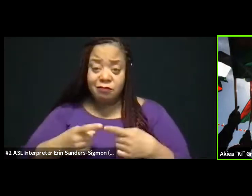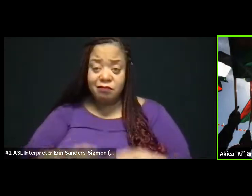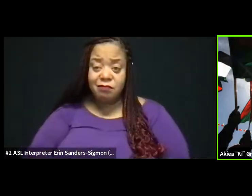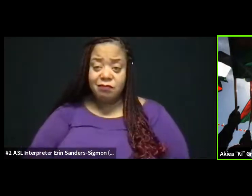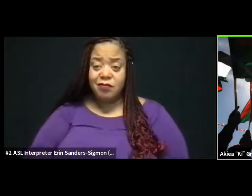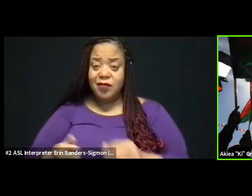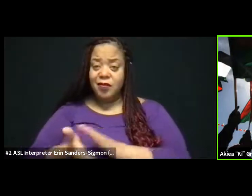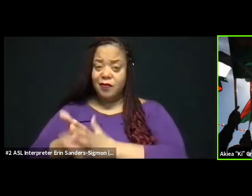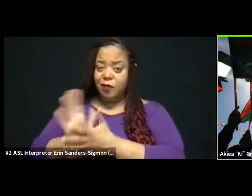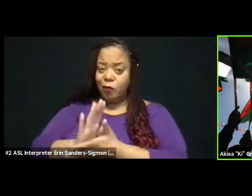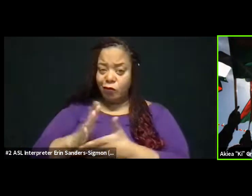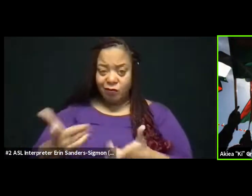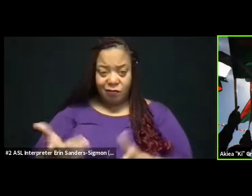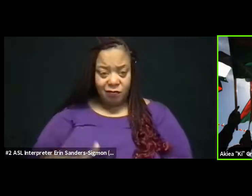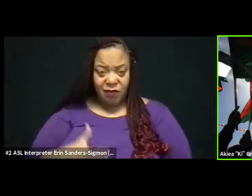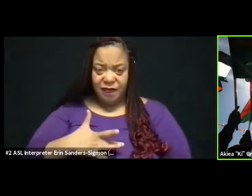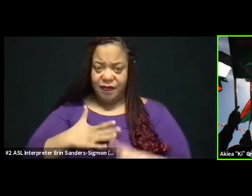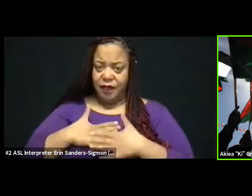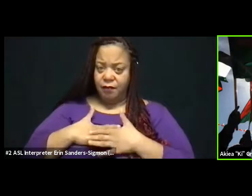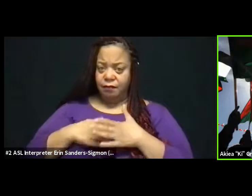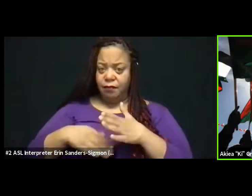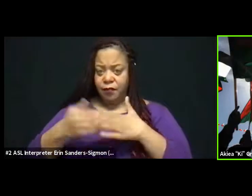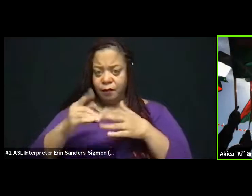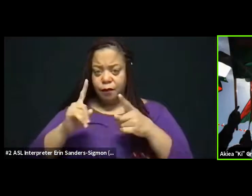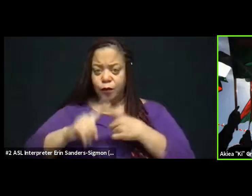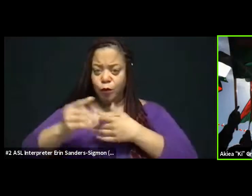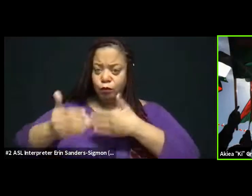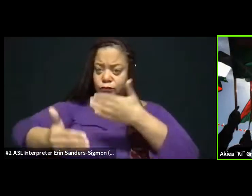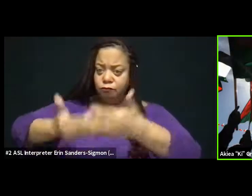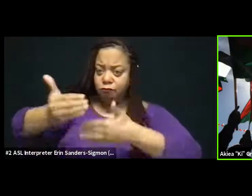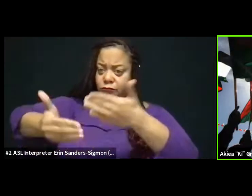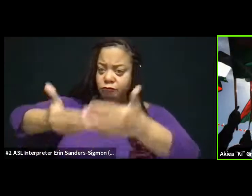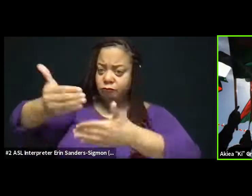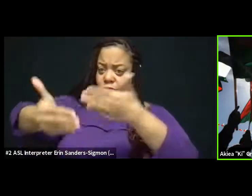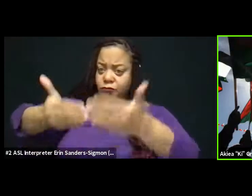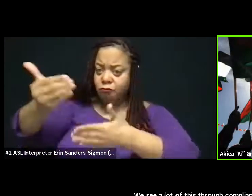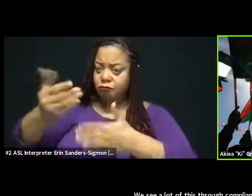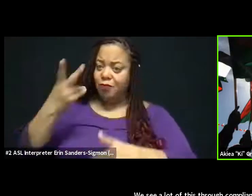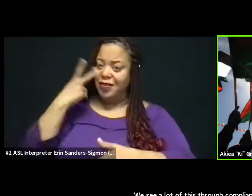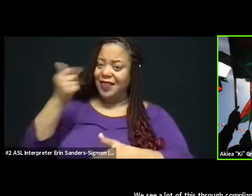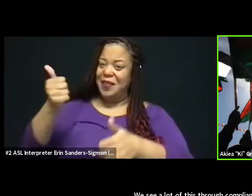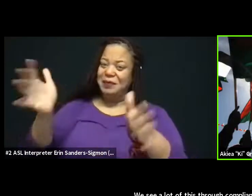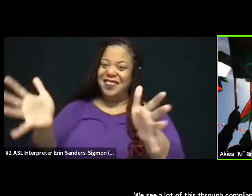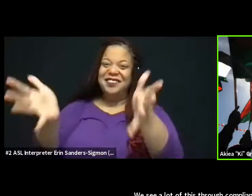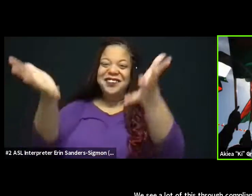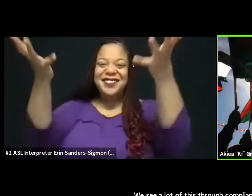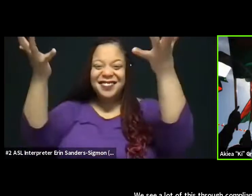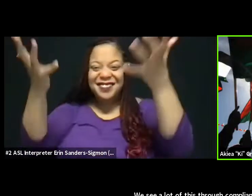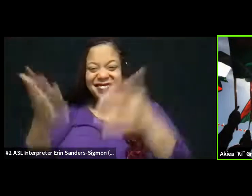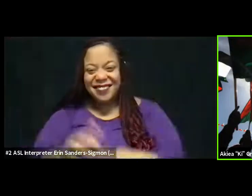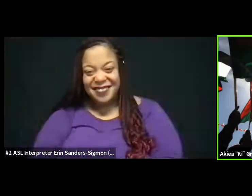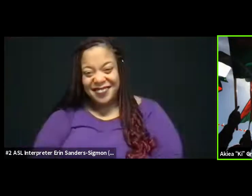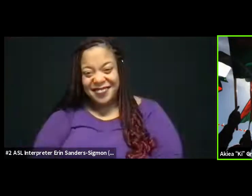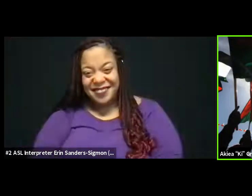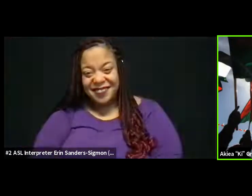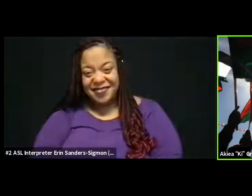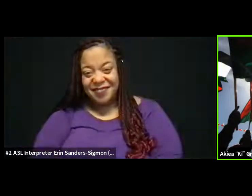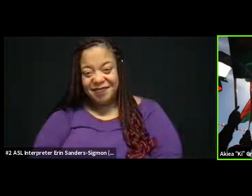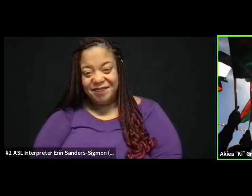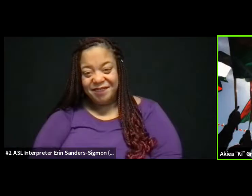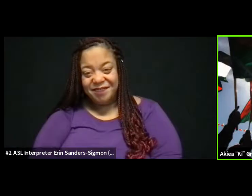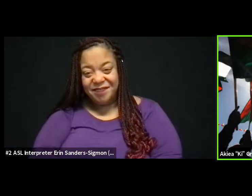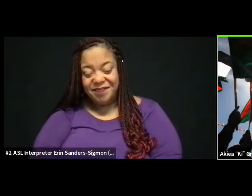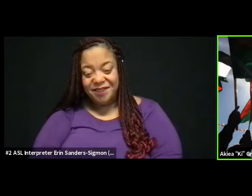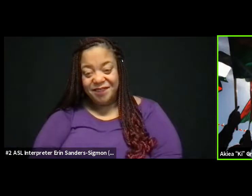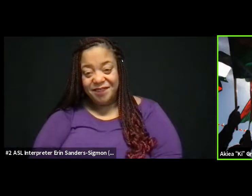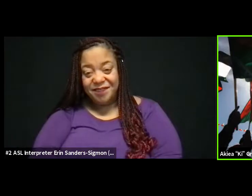education are rooted in three kind of main ideas. With Woke Kindergarten,